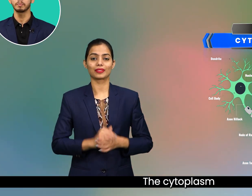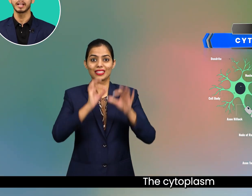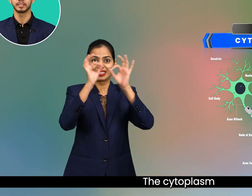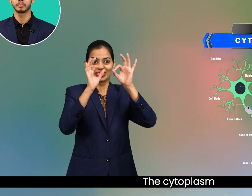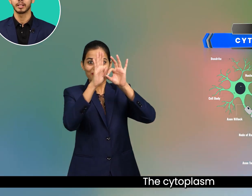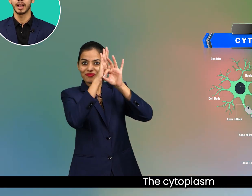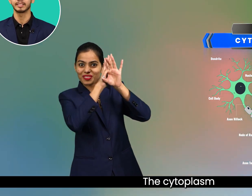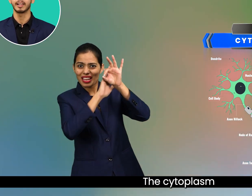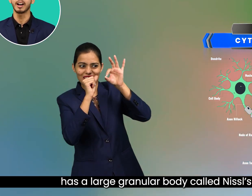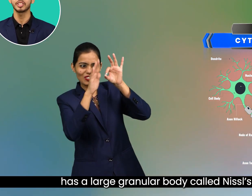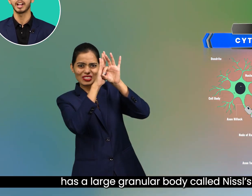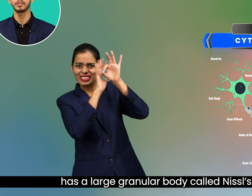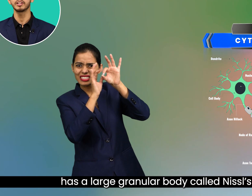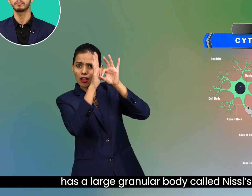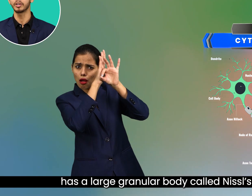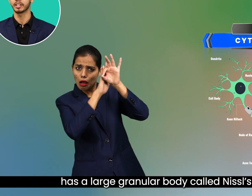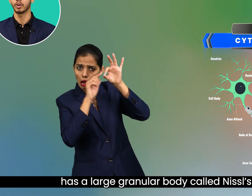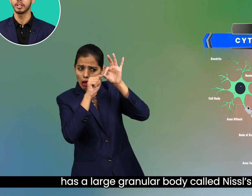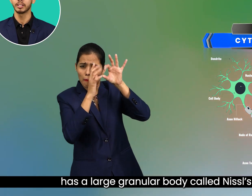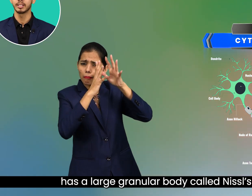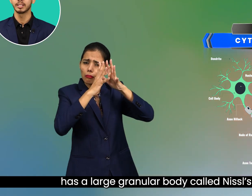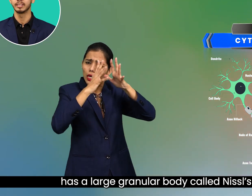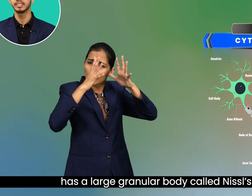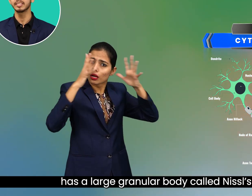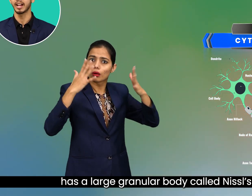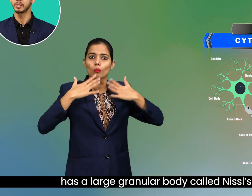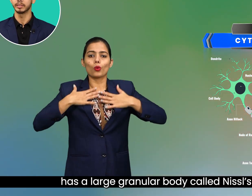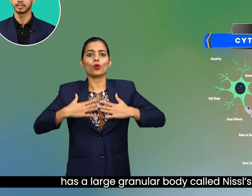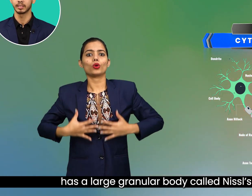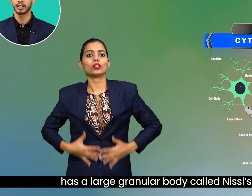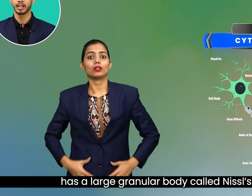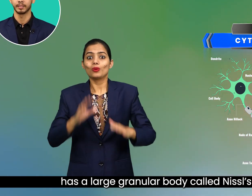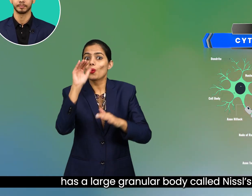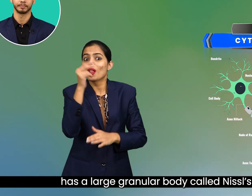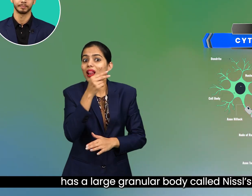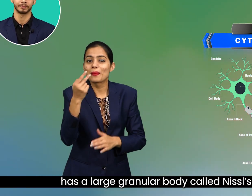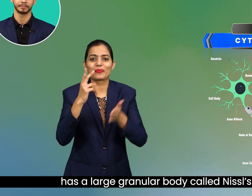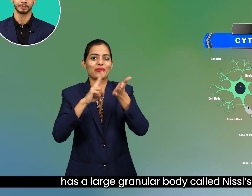The cytoplasm has a large granular body called Nis's granules,